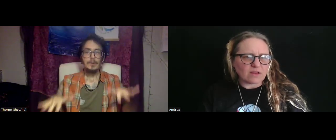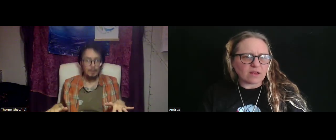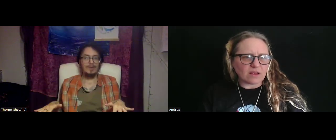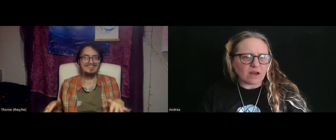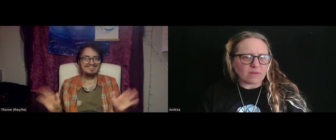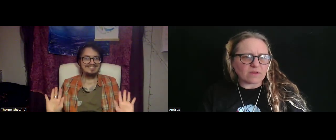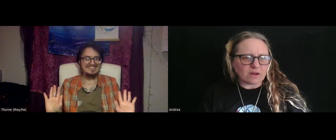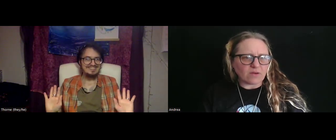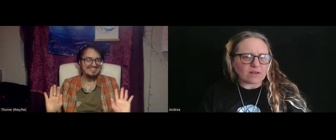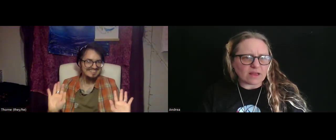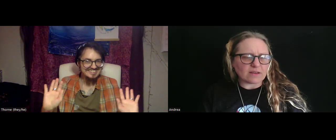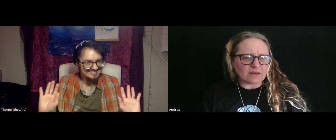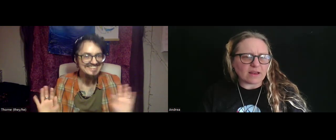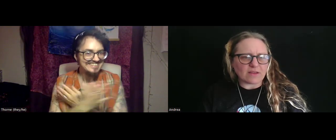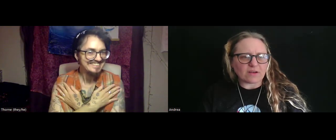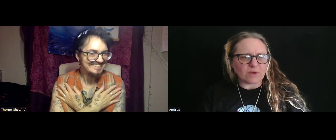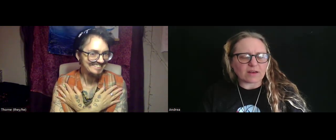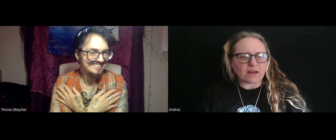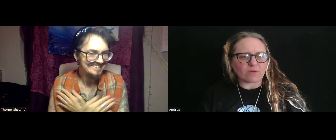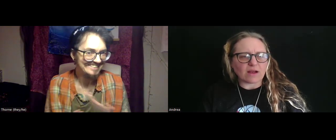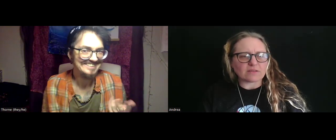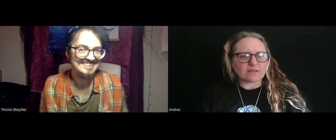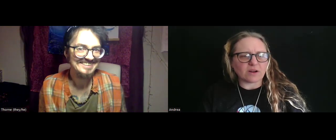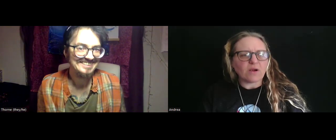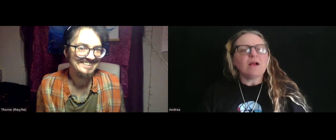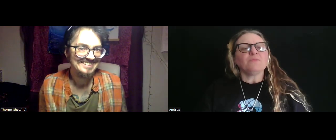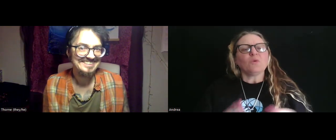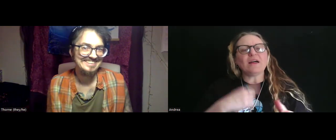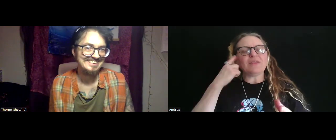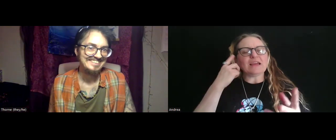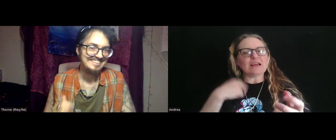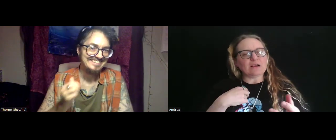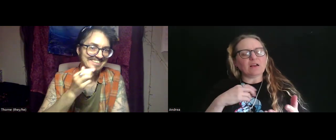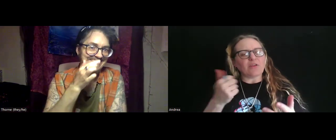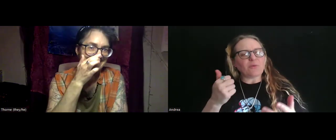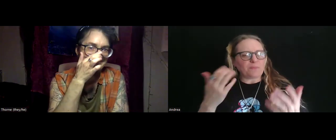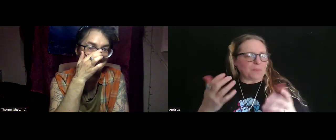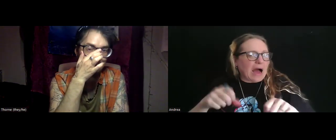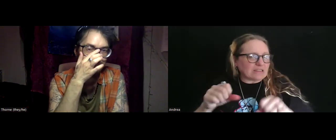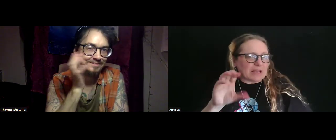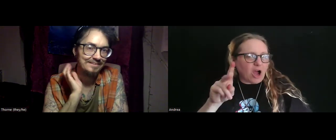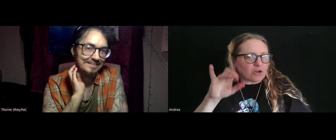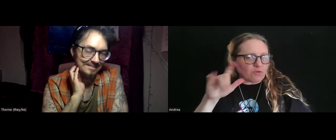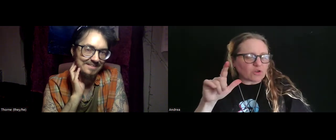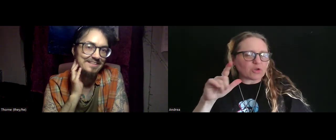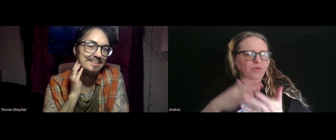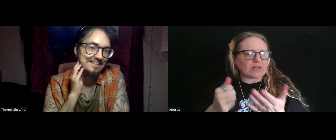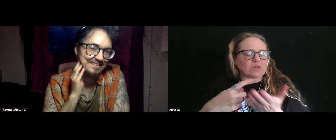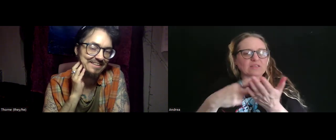the at the end of the day and then your mind kind of rests. Well, I think another possibly controversial thing to discuss